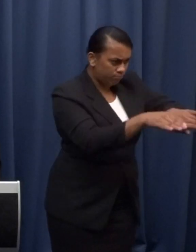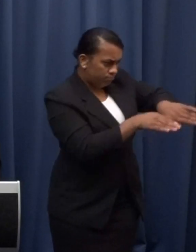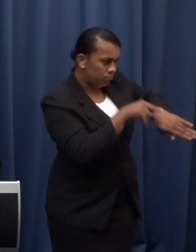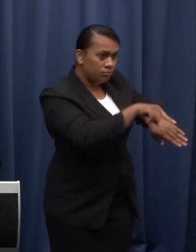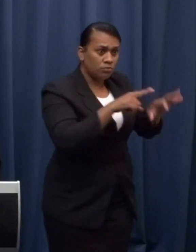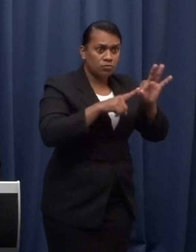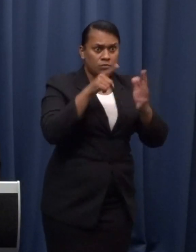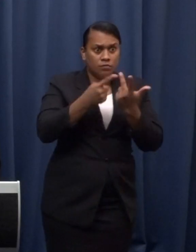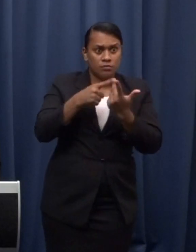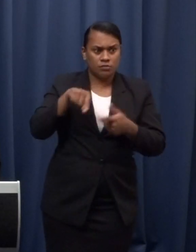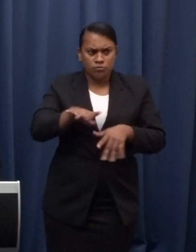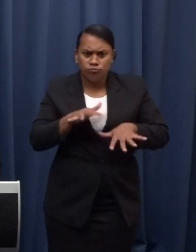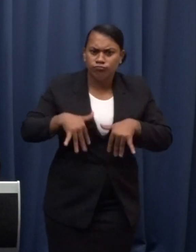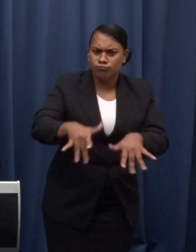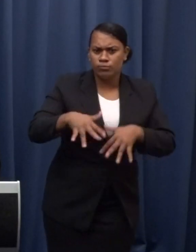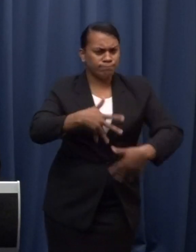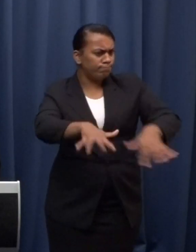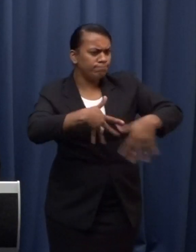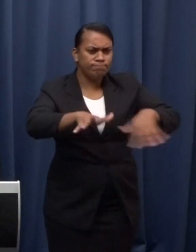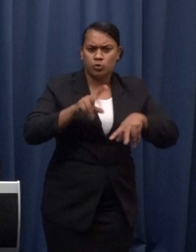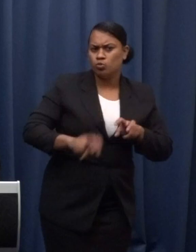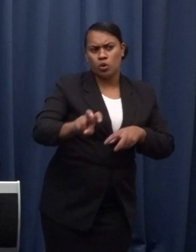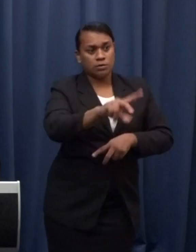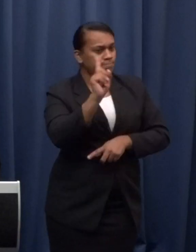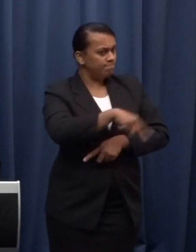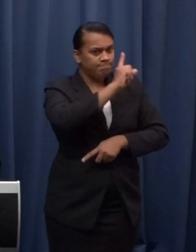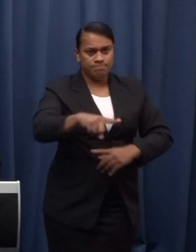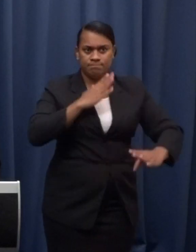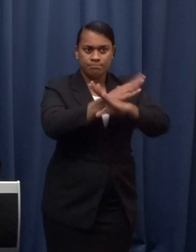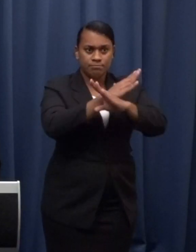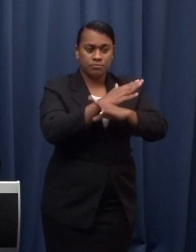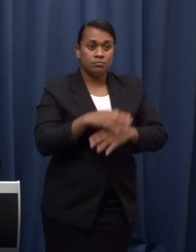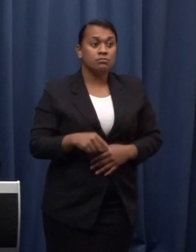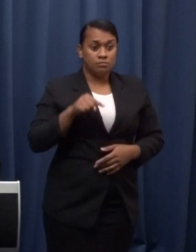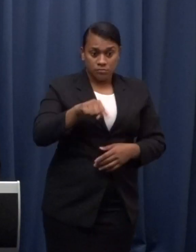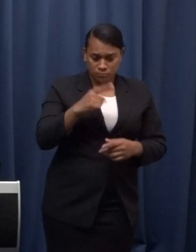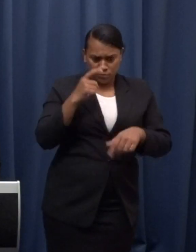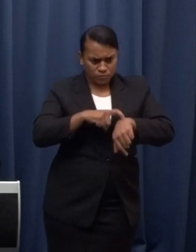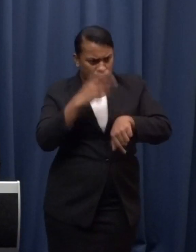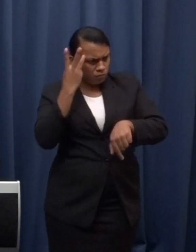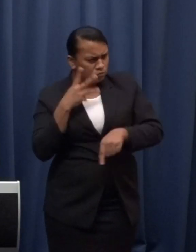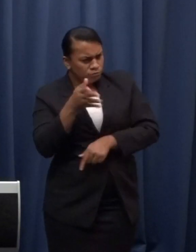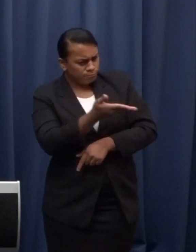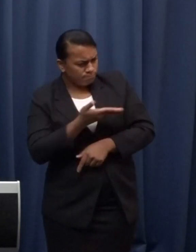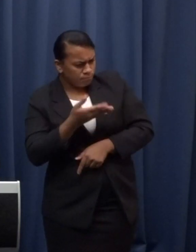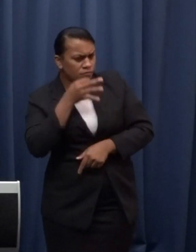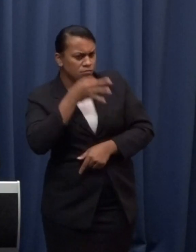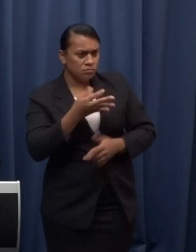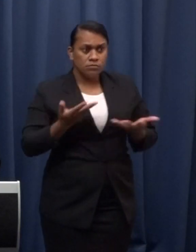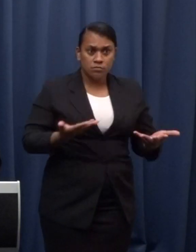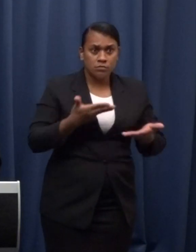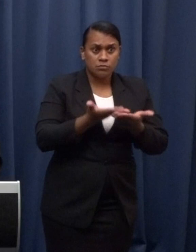in public as much as possible. Dr. Alicia will explain later exactly what self-quarantine